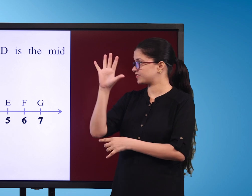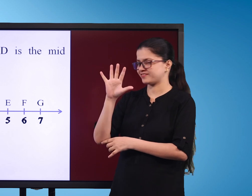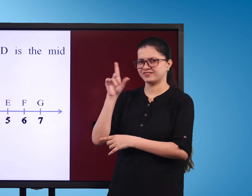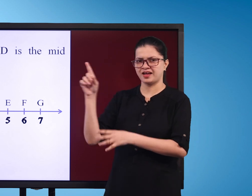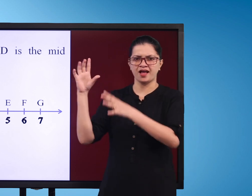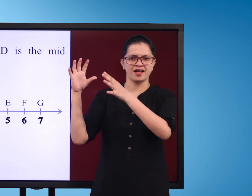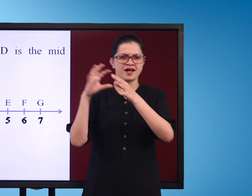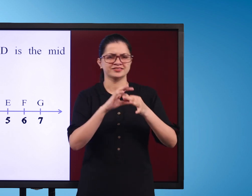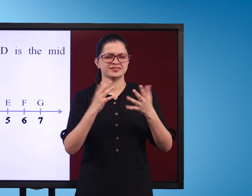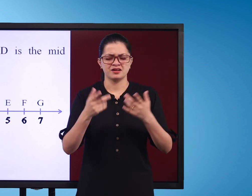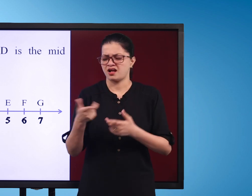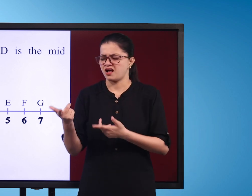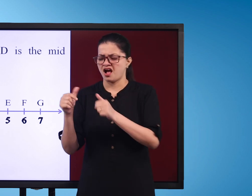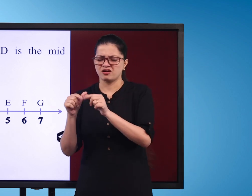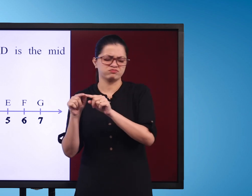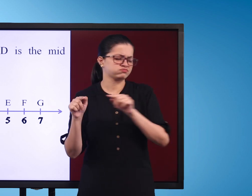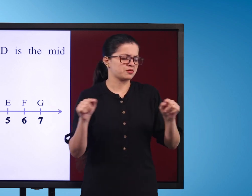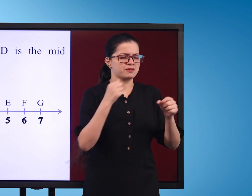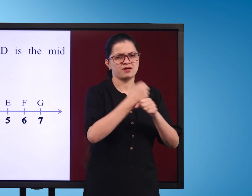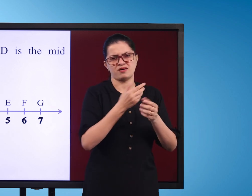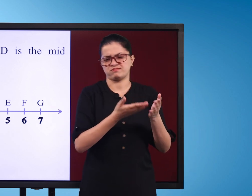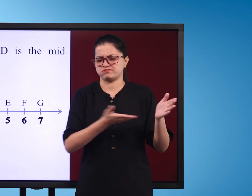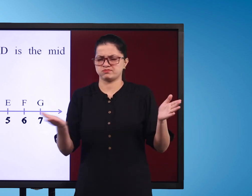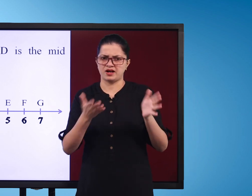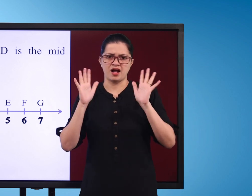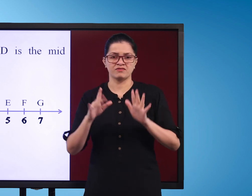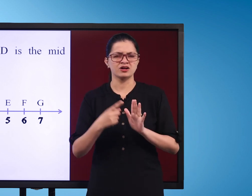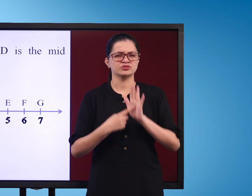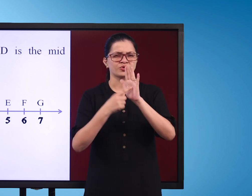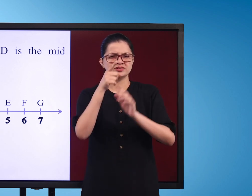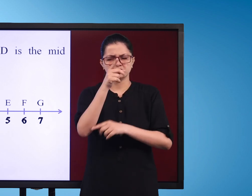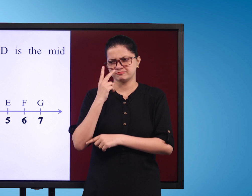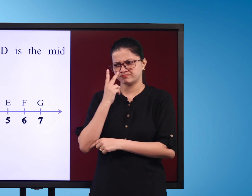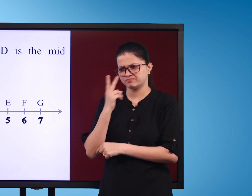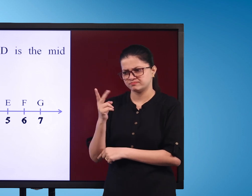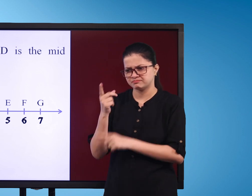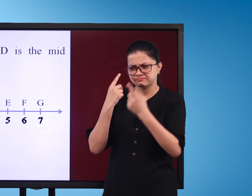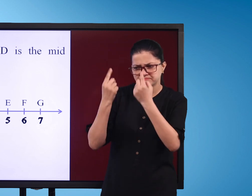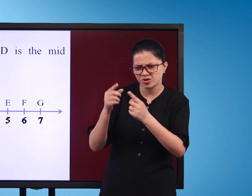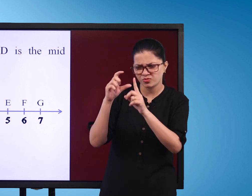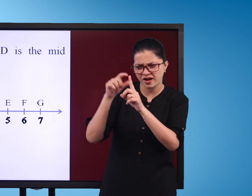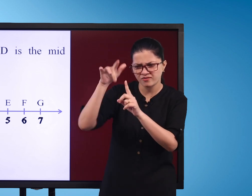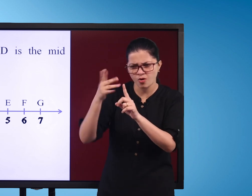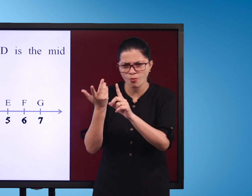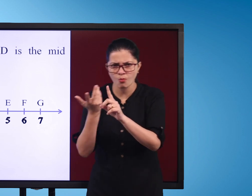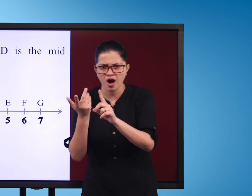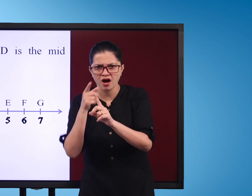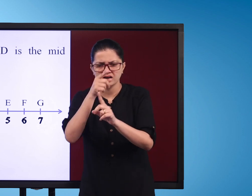Five. Verify whether D is the midpoint of segment AG. We have the segment